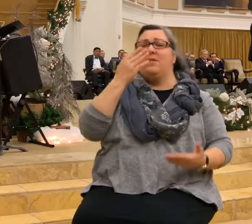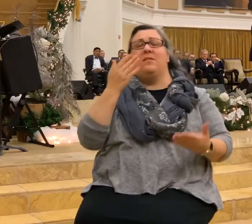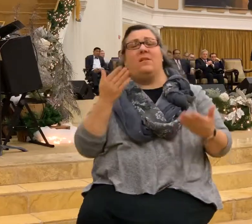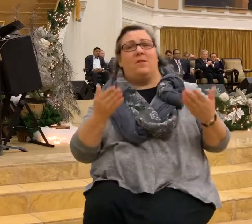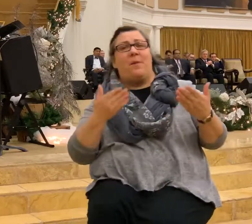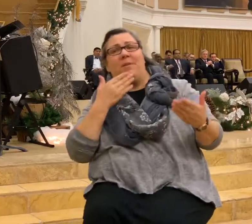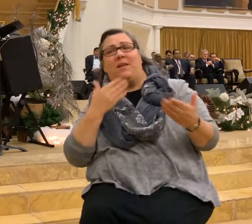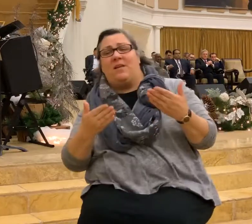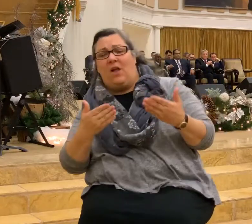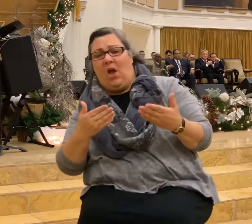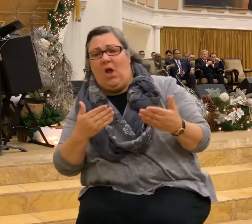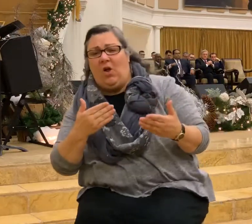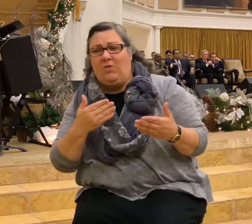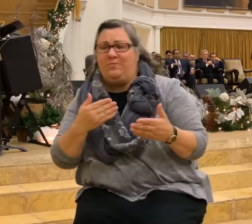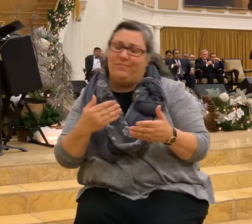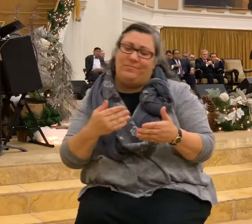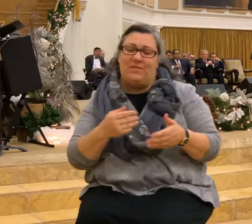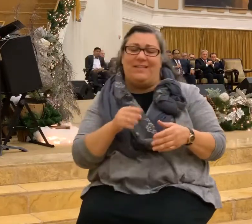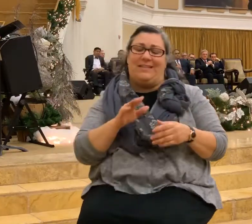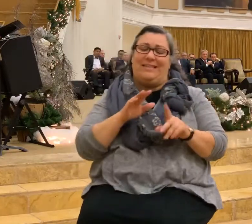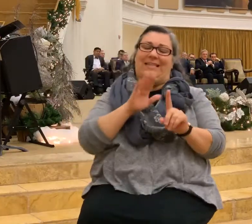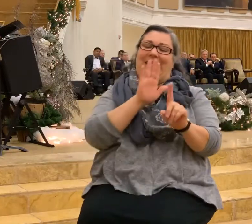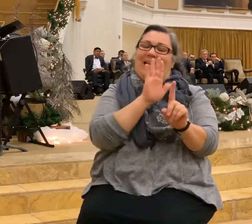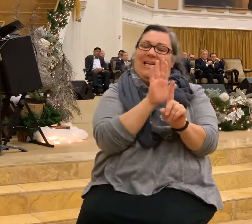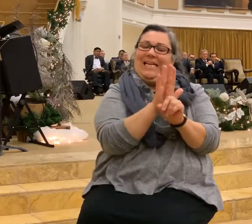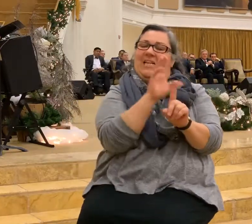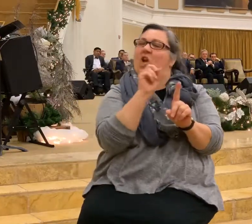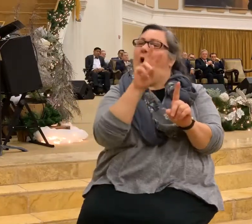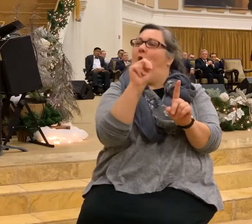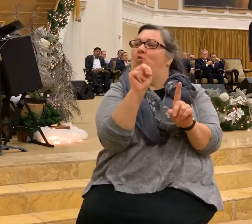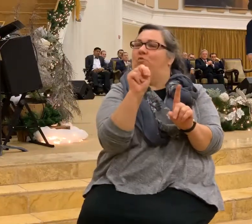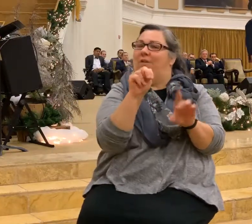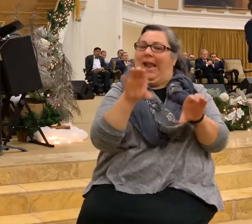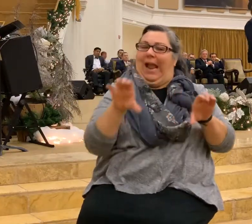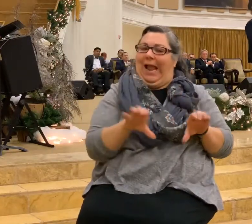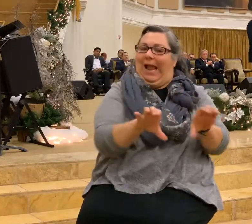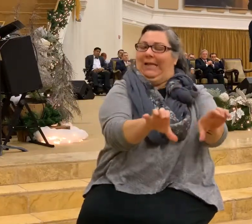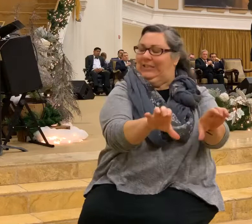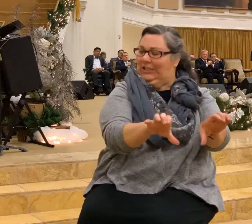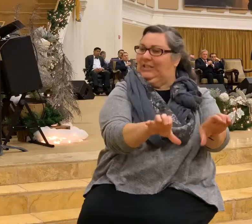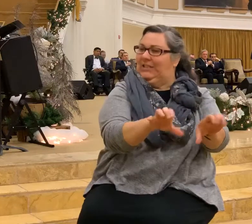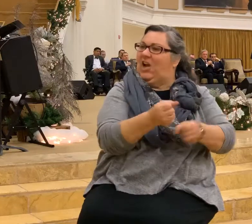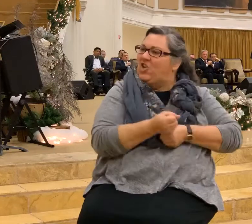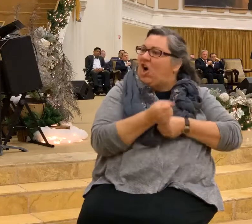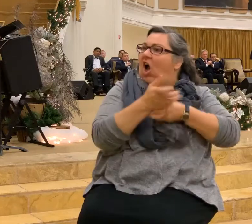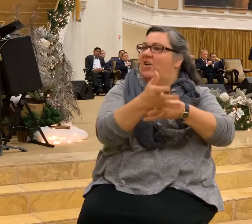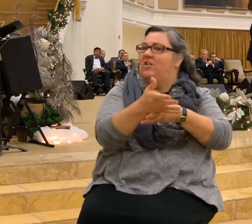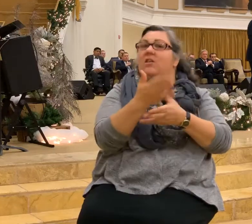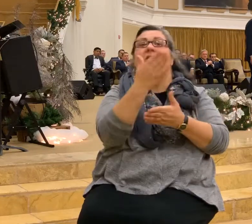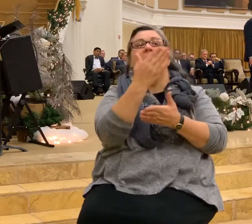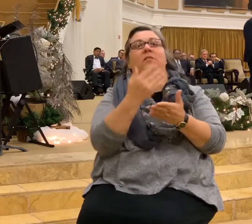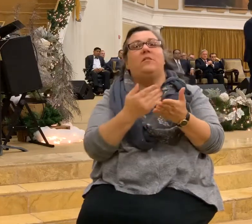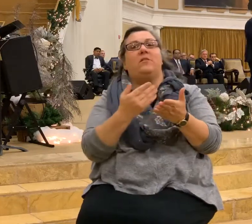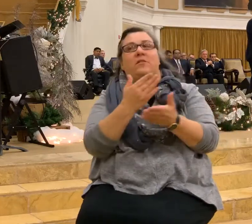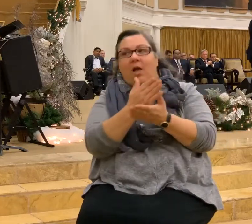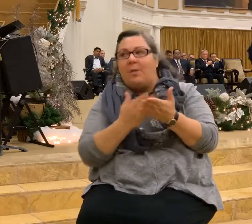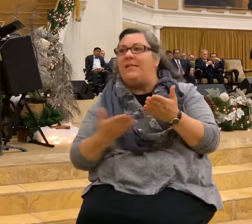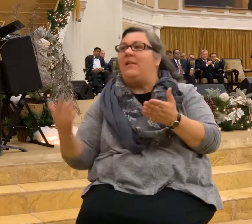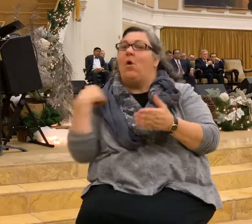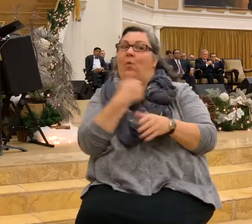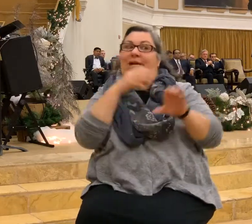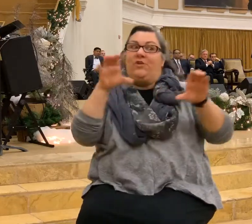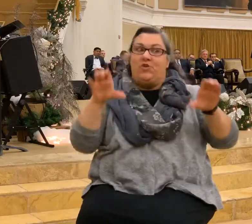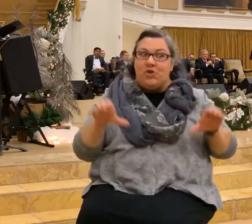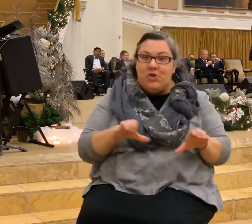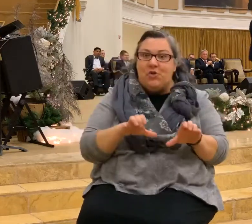good indication that this was his own doing. There are things that we do. There are things that we say. There are places